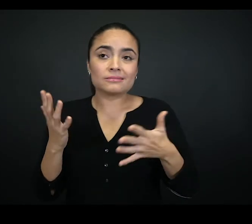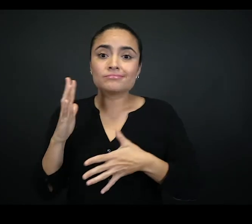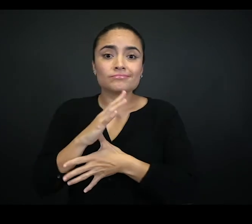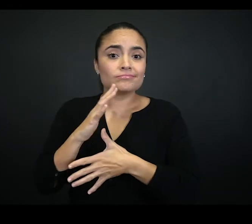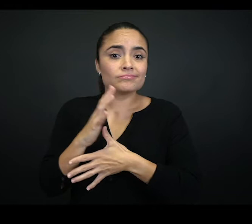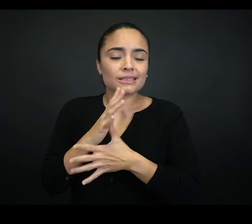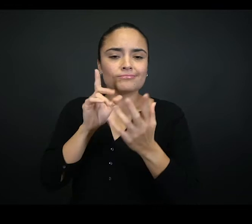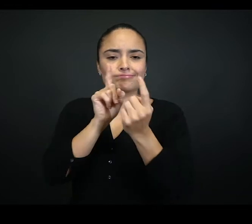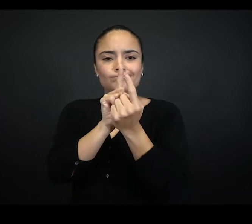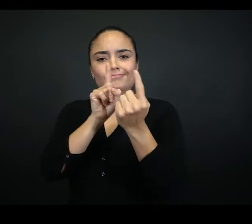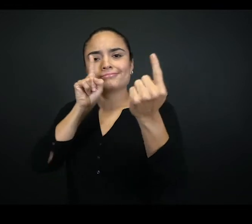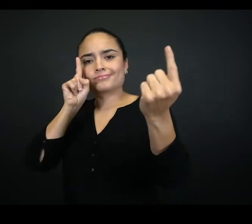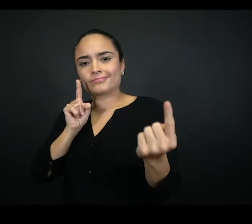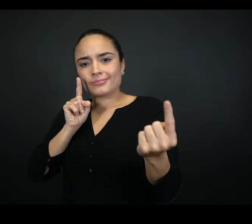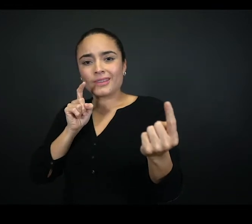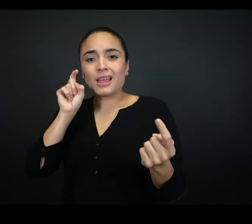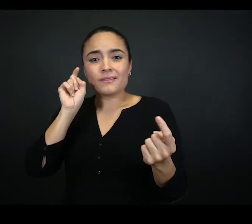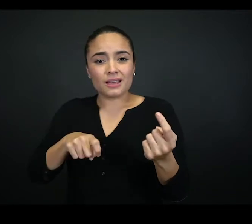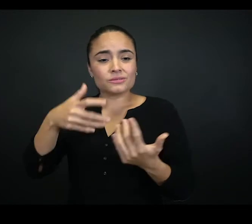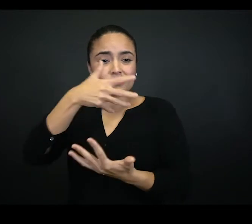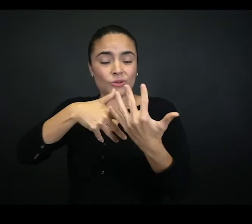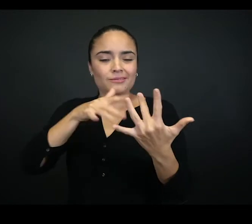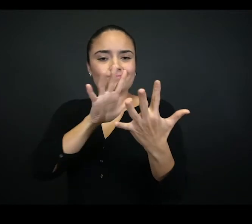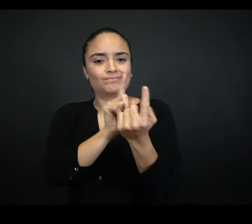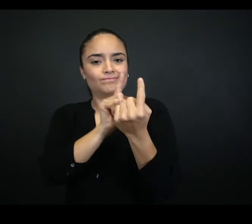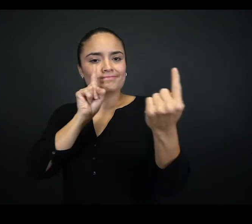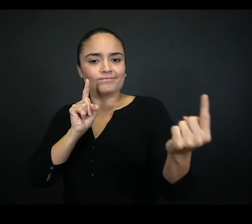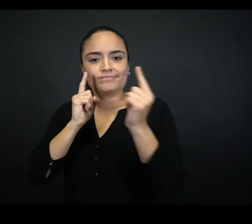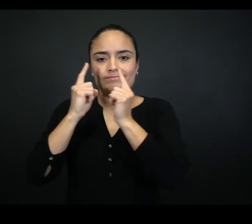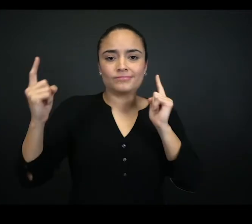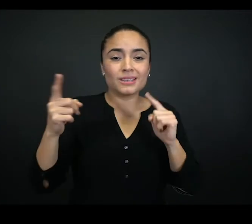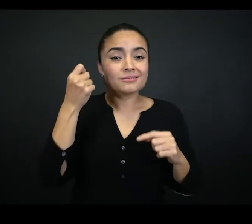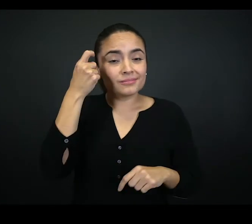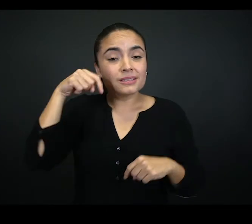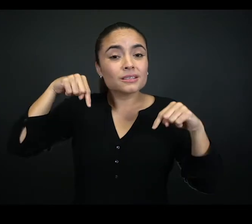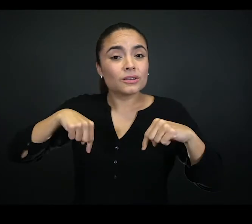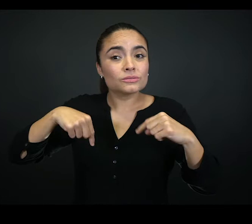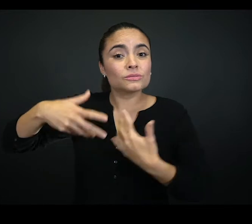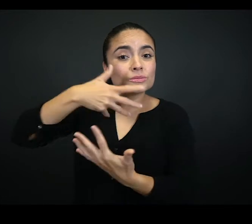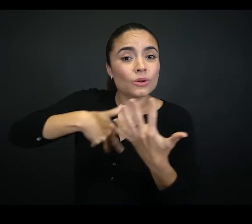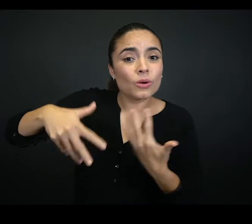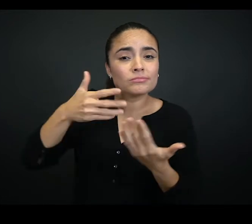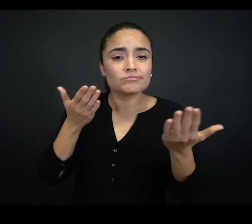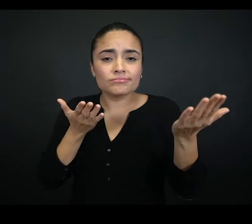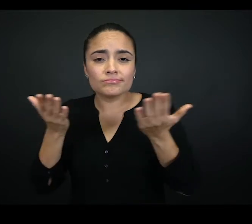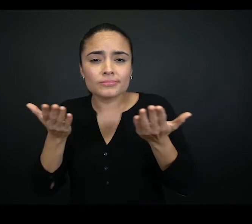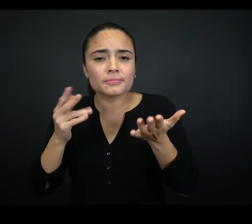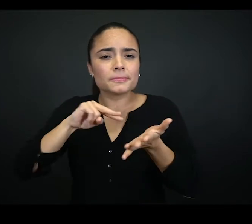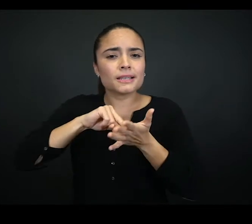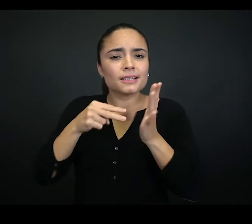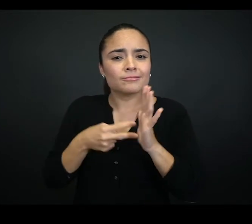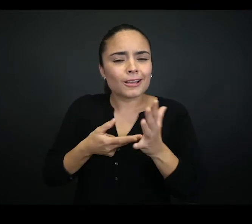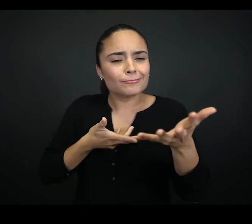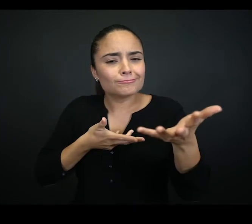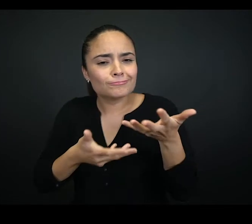these barriers in place, like plexiglass and masks and gloves, and, I think it's been